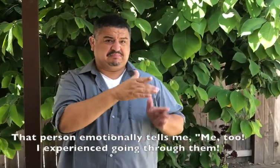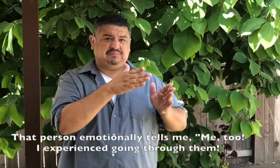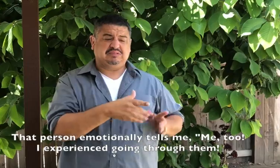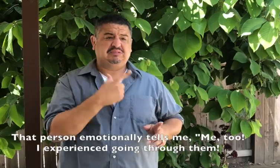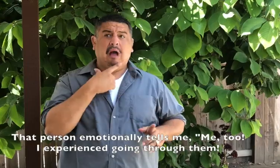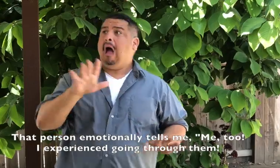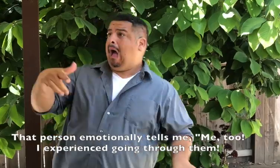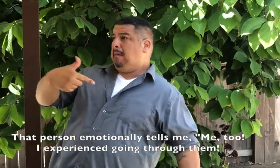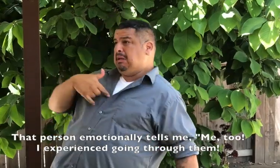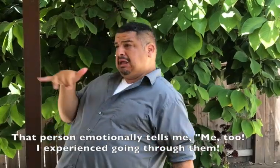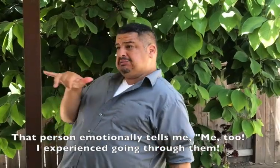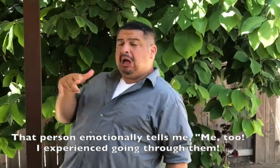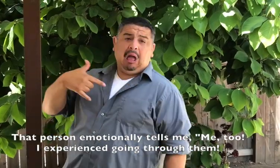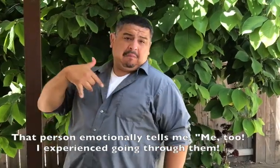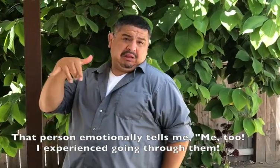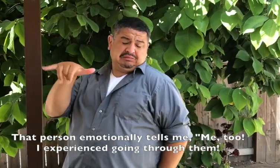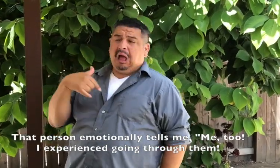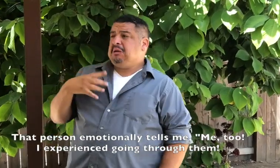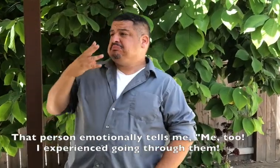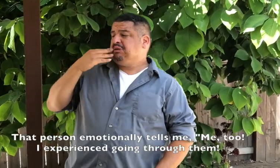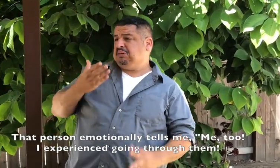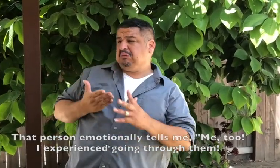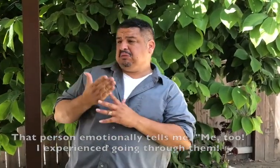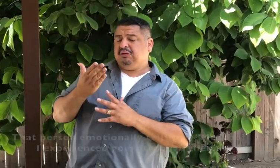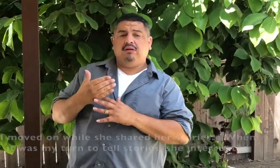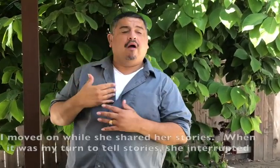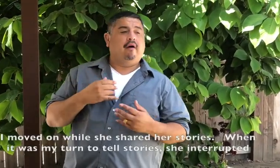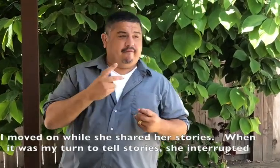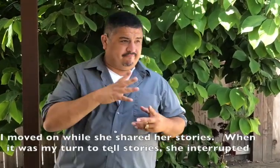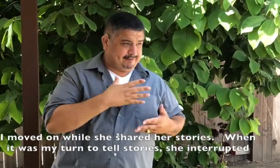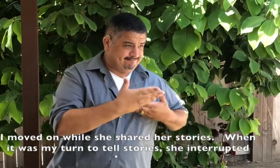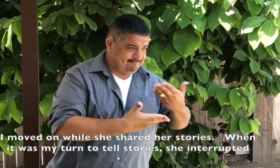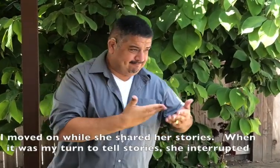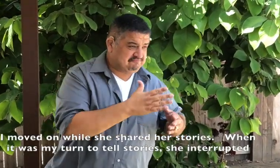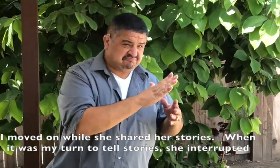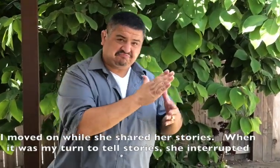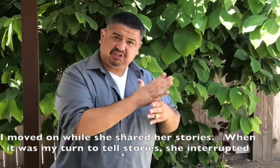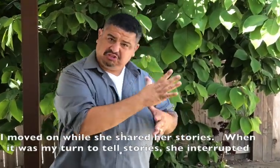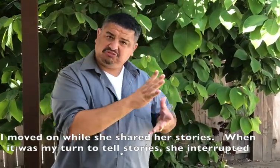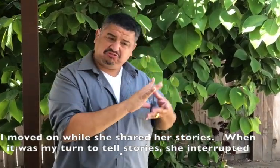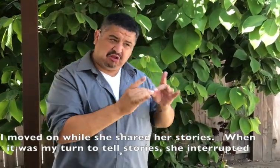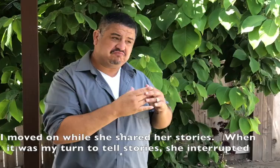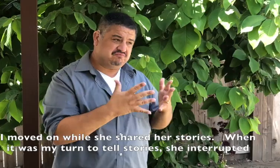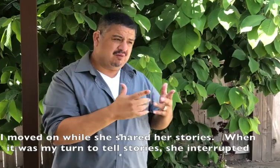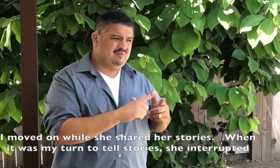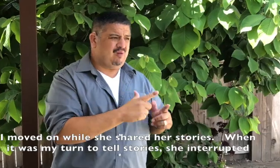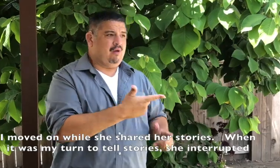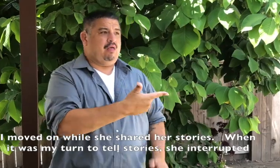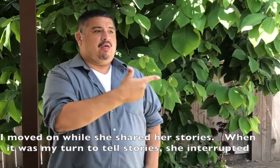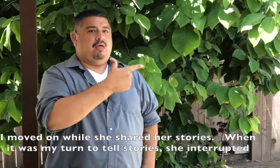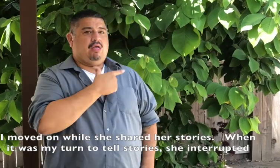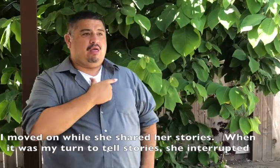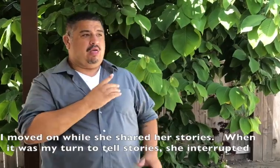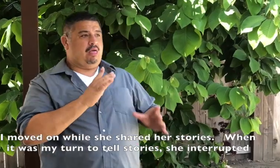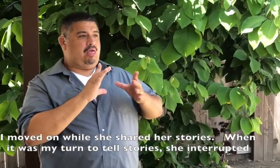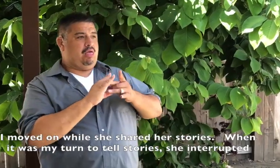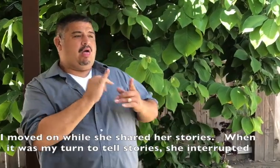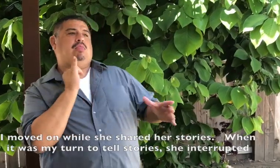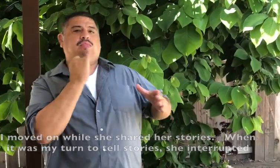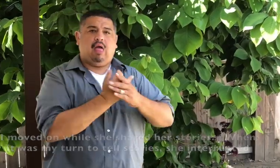and that person emotionally tells me too, me too. And I move on while she shared her stories, and then when it was my turn to